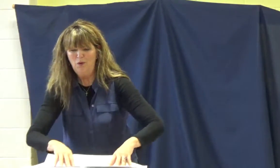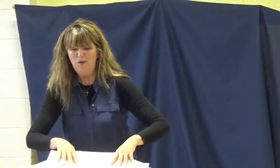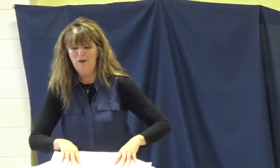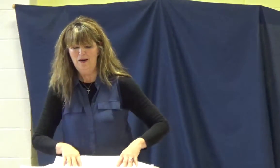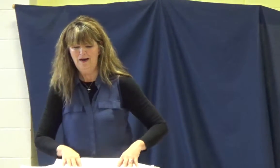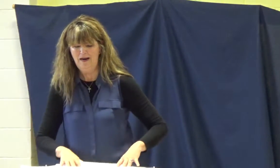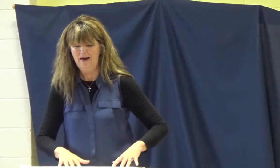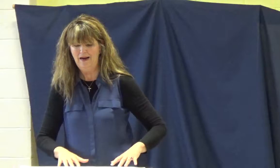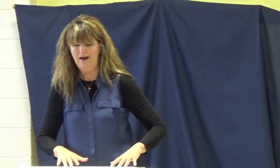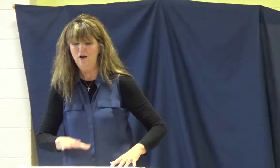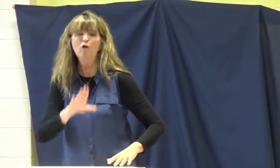protector